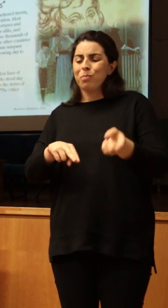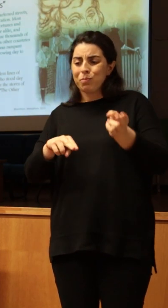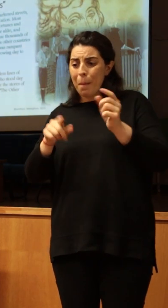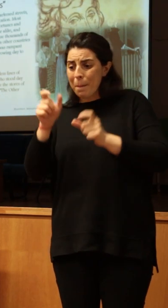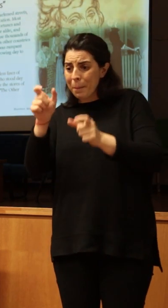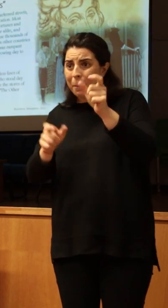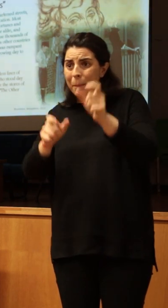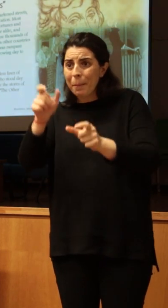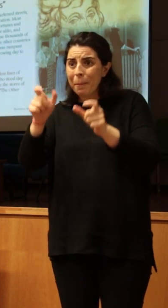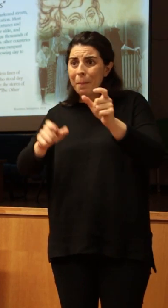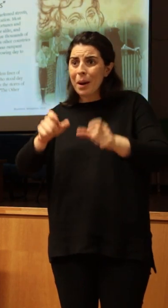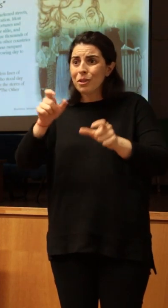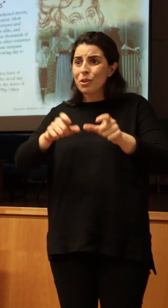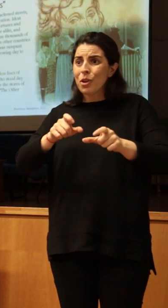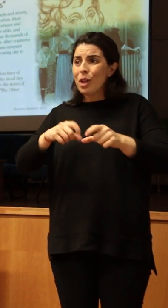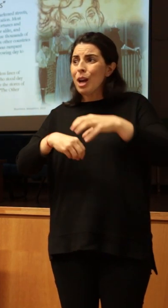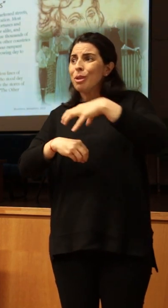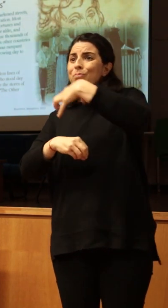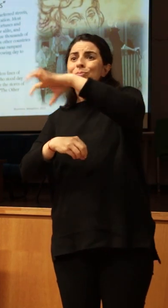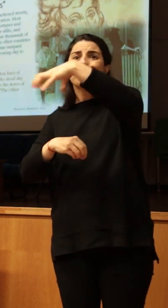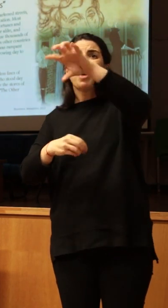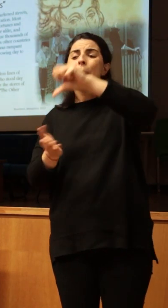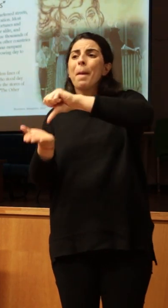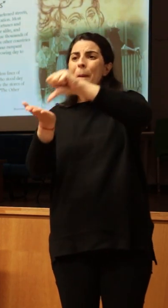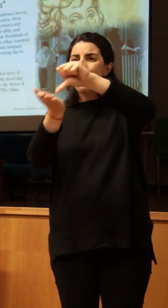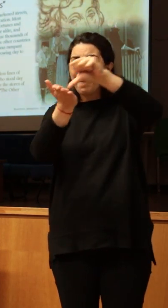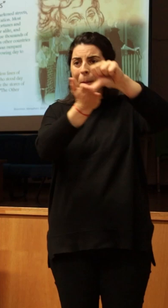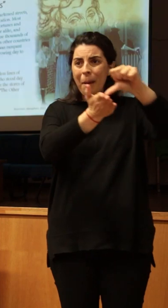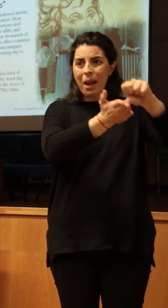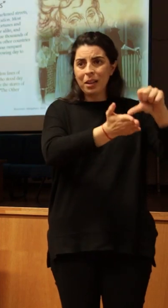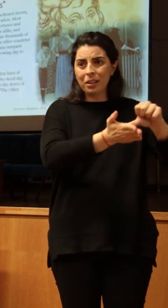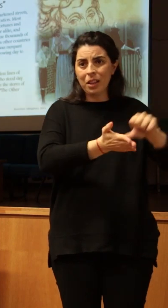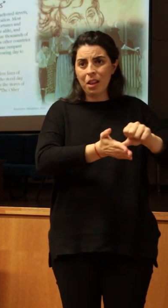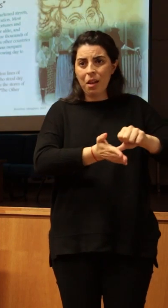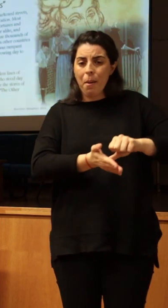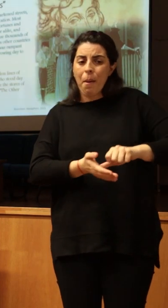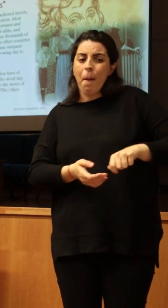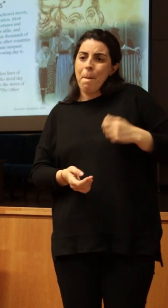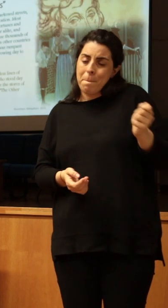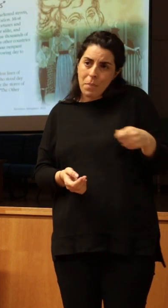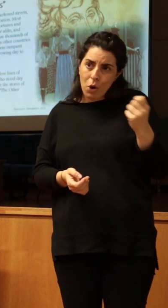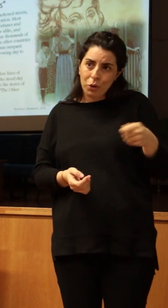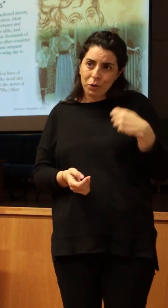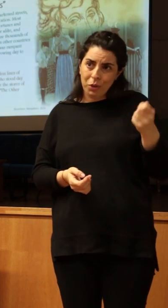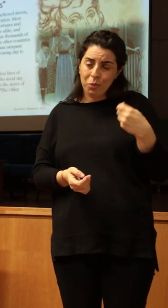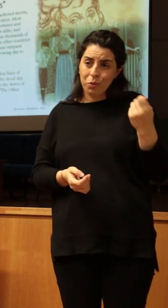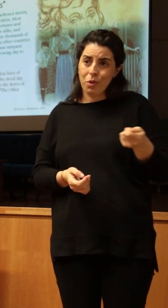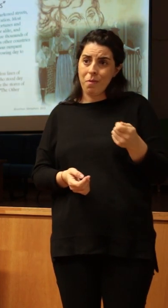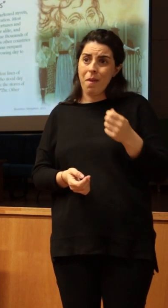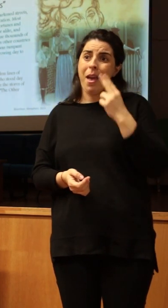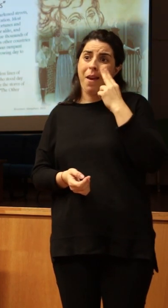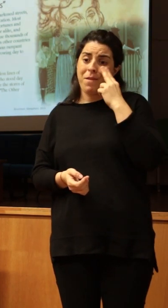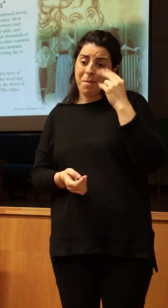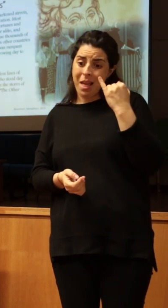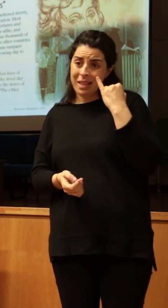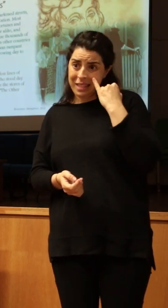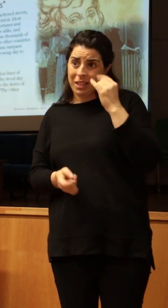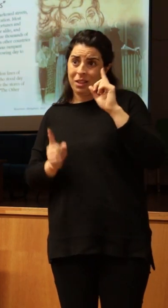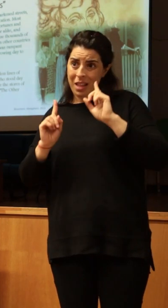refugiados. Prostitution. Prostitución. Venereal diseases. Enfermedades venéreas.